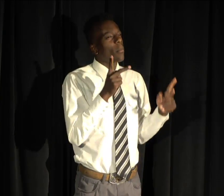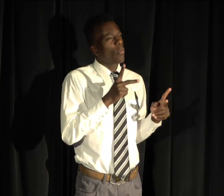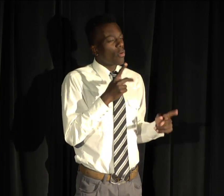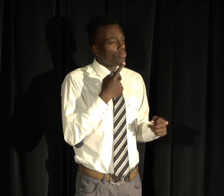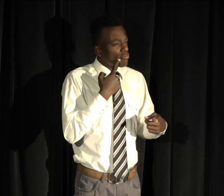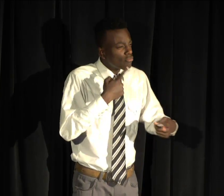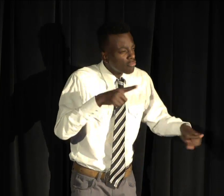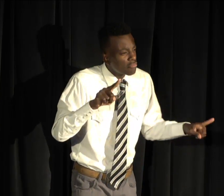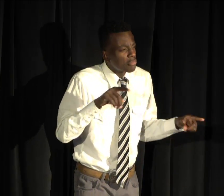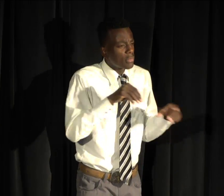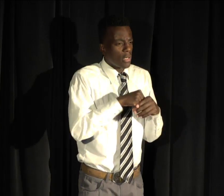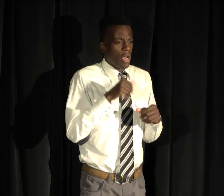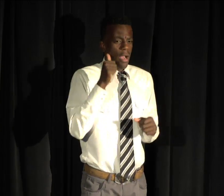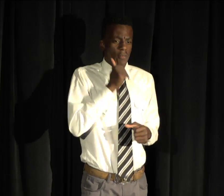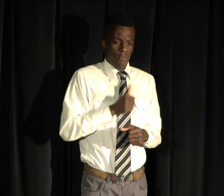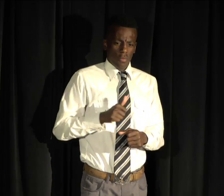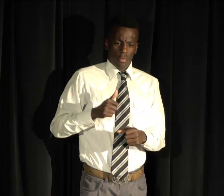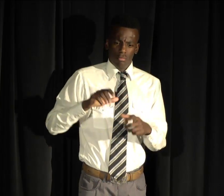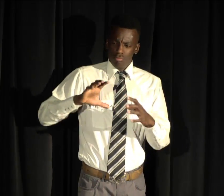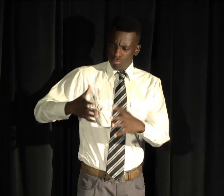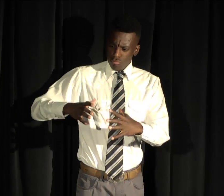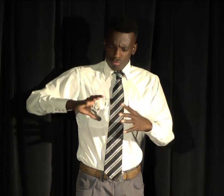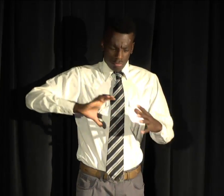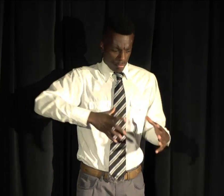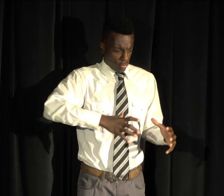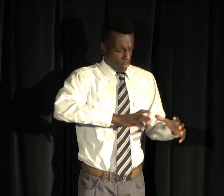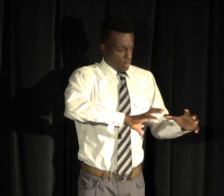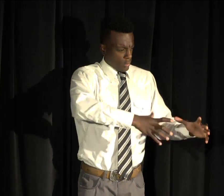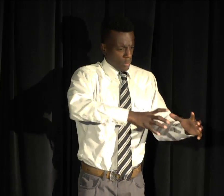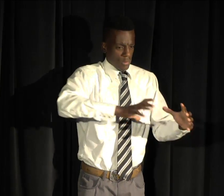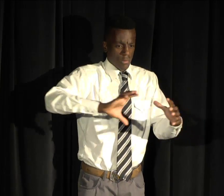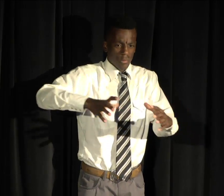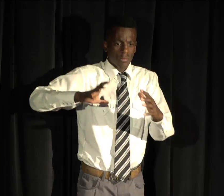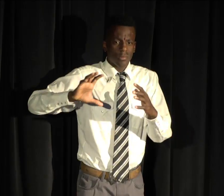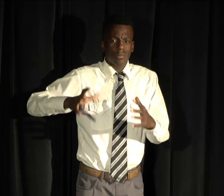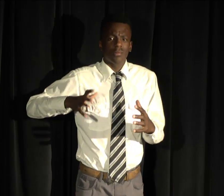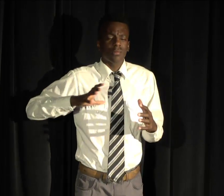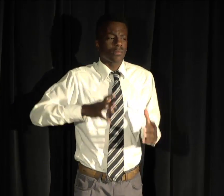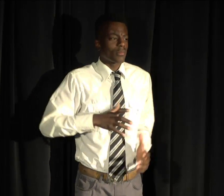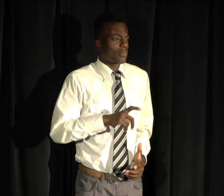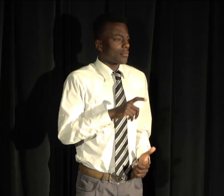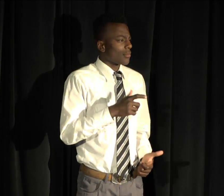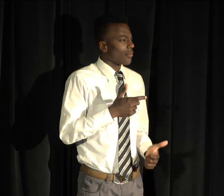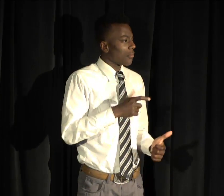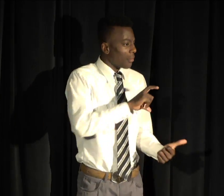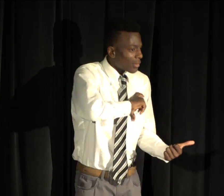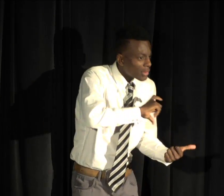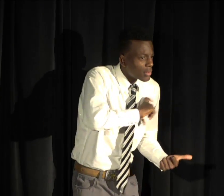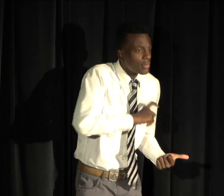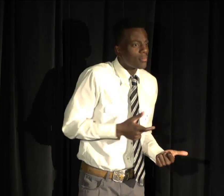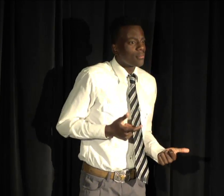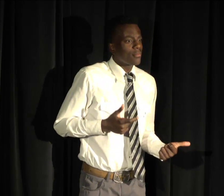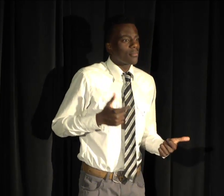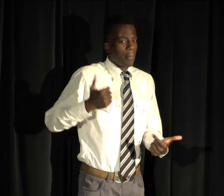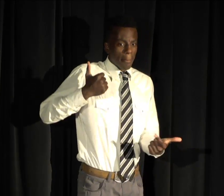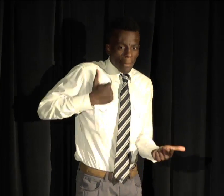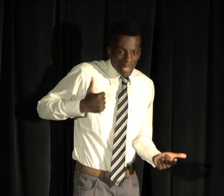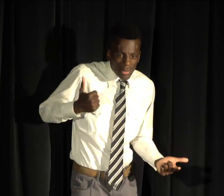you think, you know, of deaf people being successful and whether or not they can be successful in different categories like